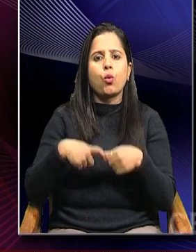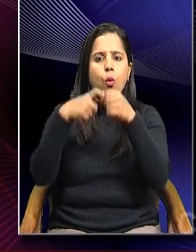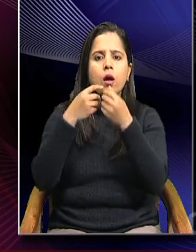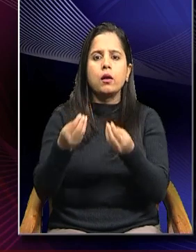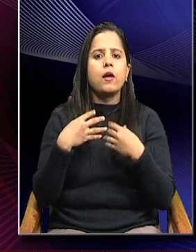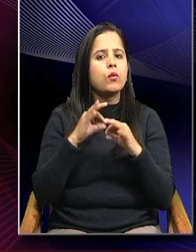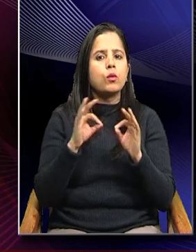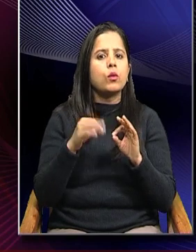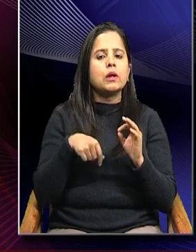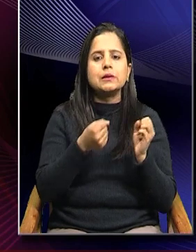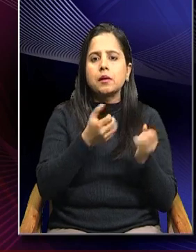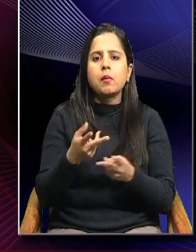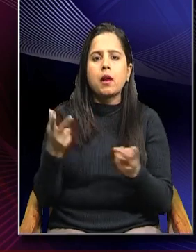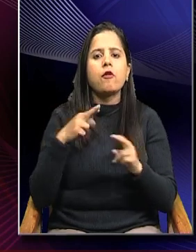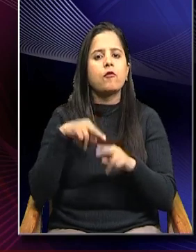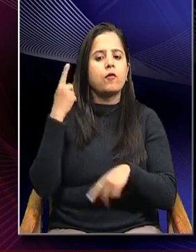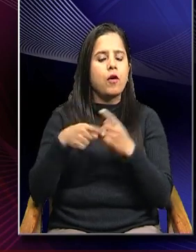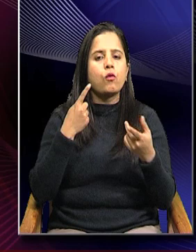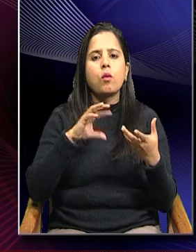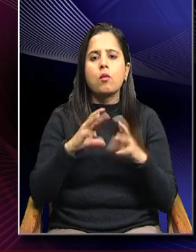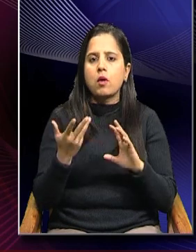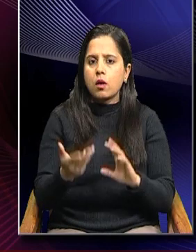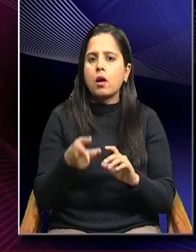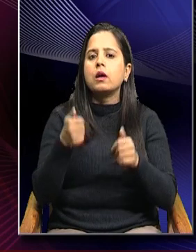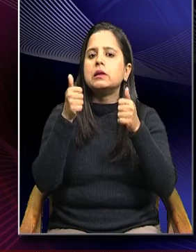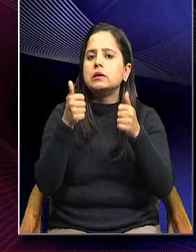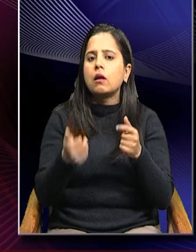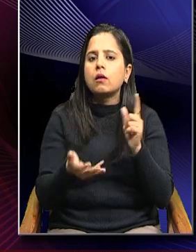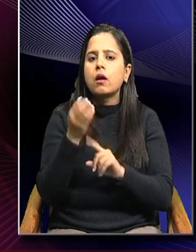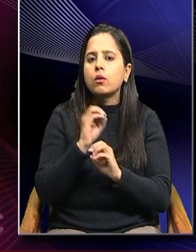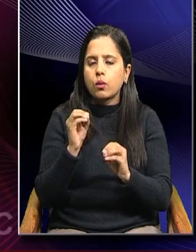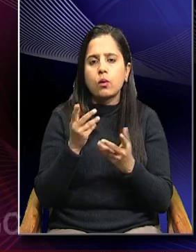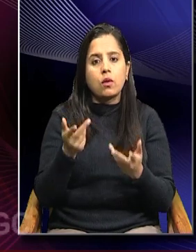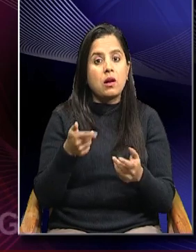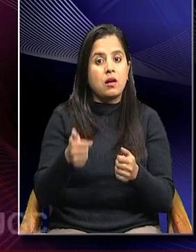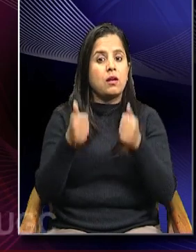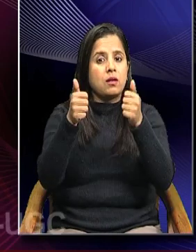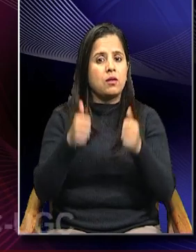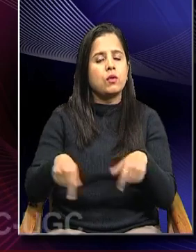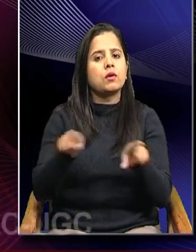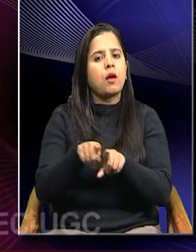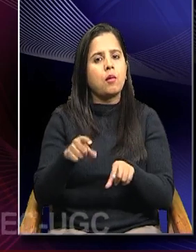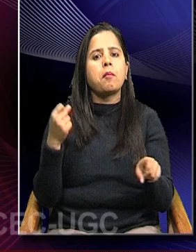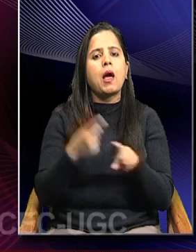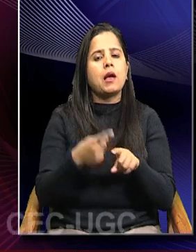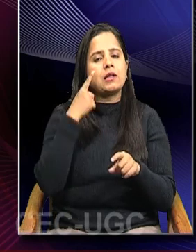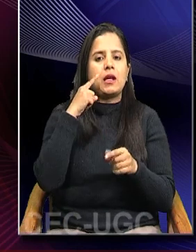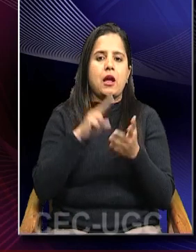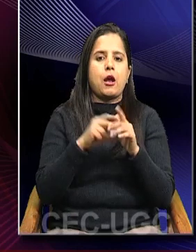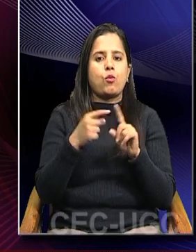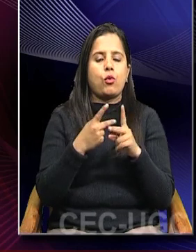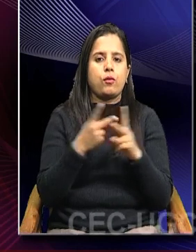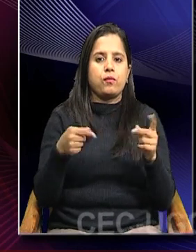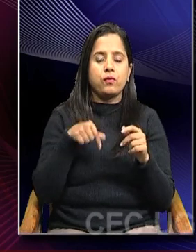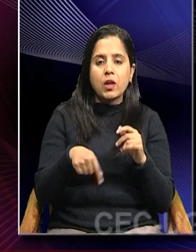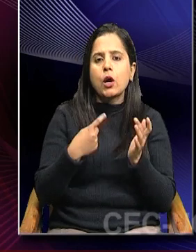supplies in my factory to produce the output. Of course, the output will also be according to the input. So the